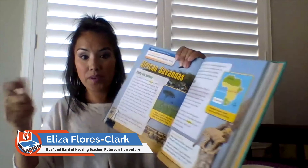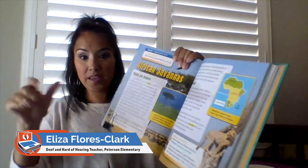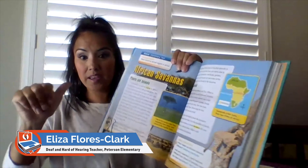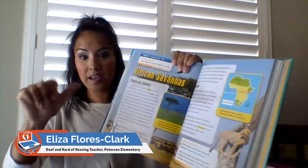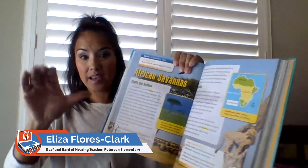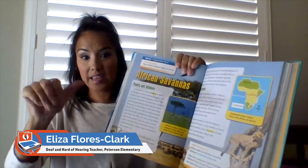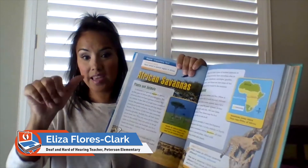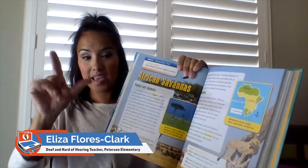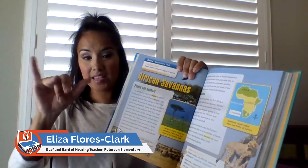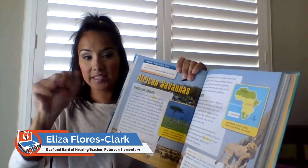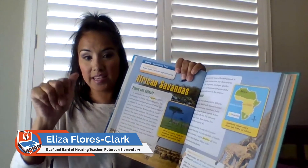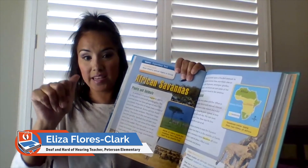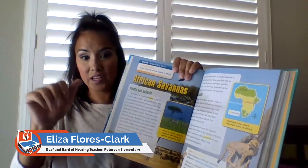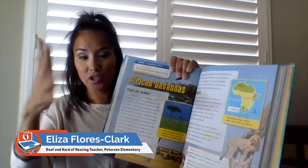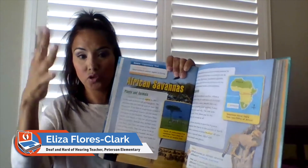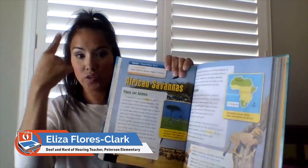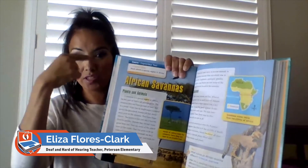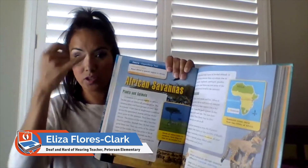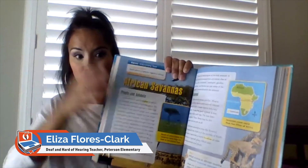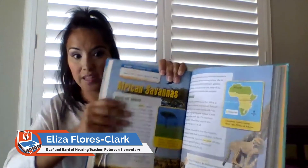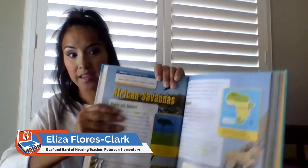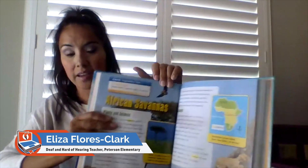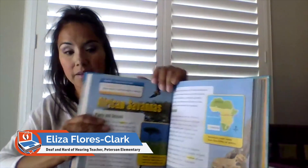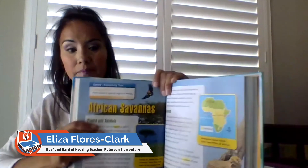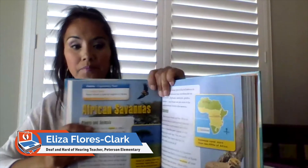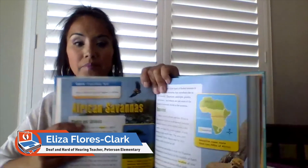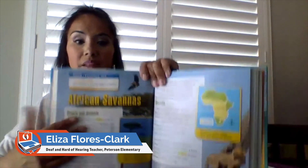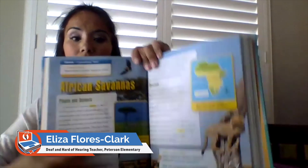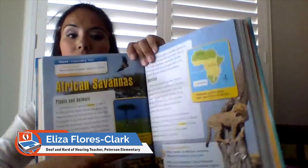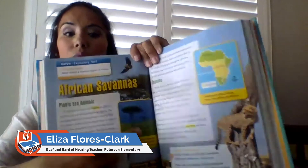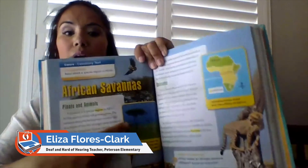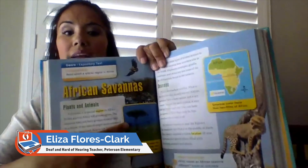Big acacia trees look right here.